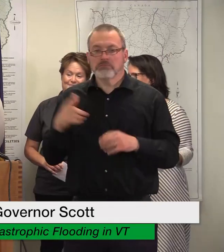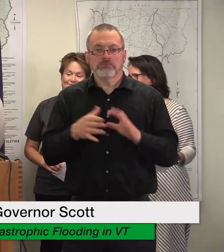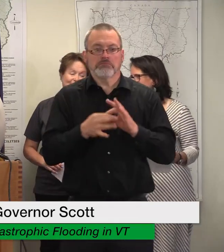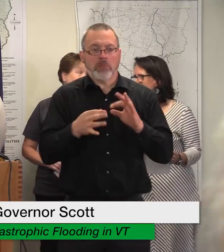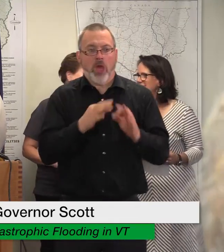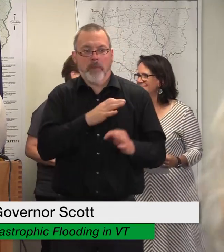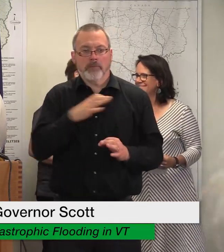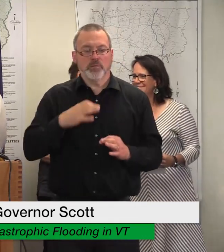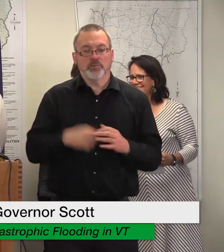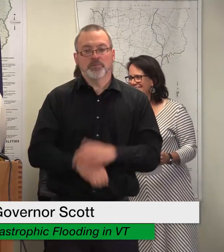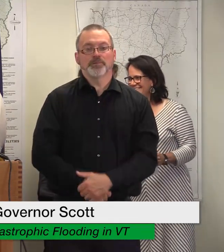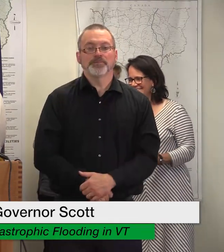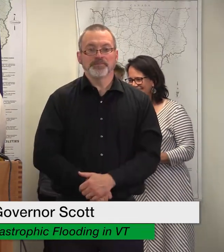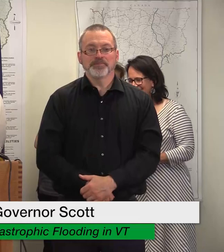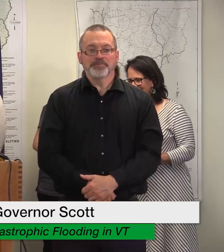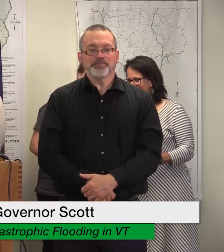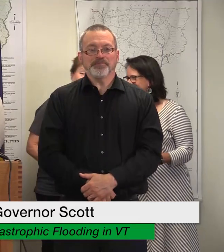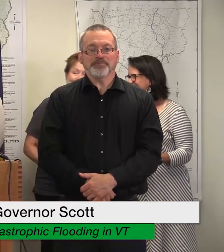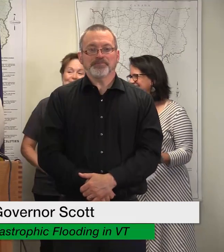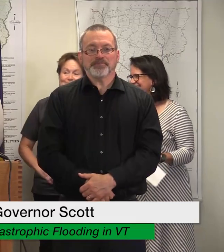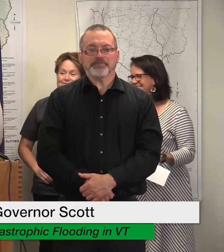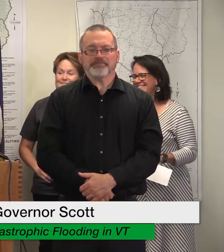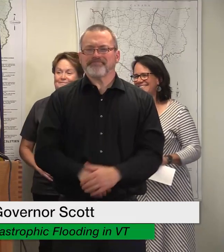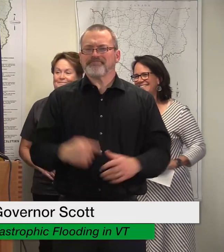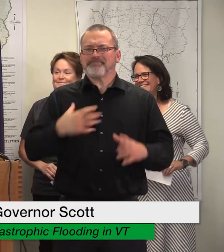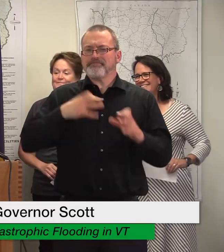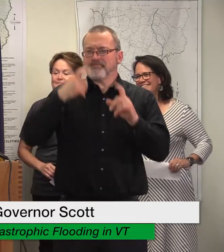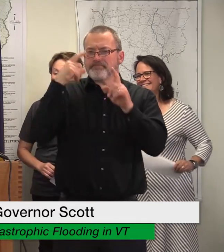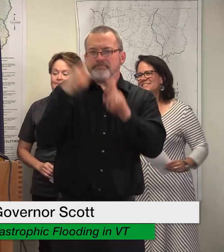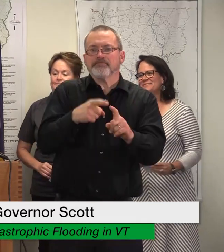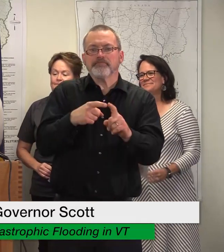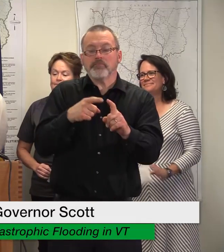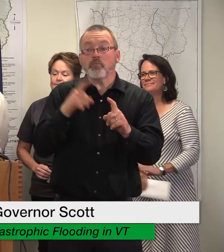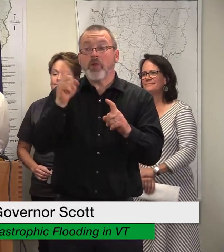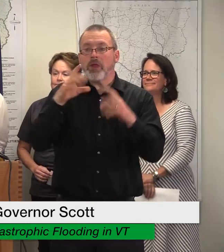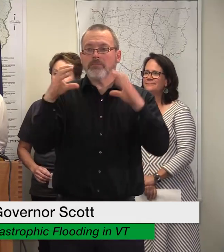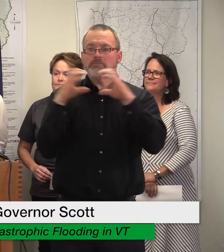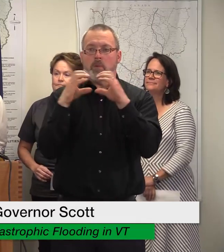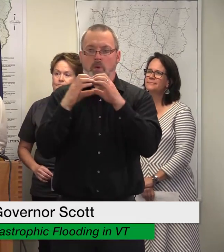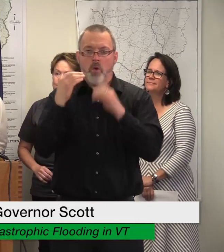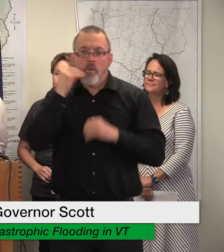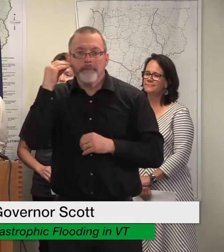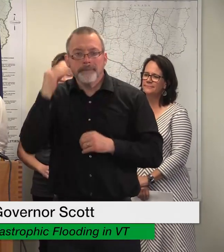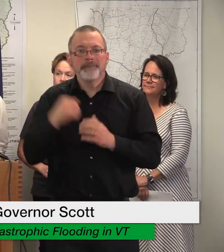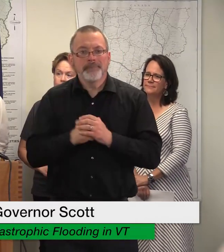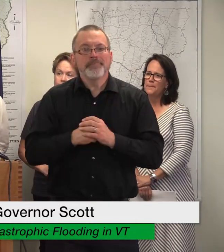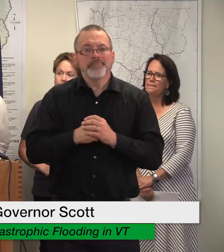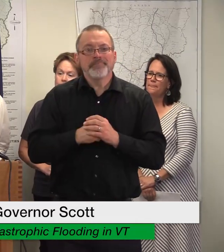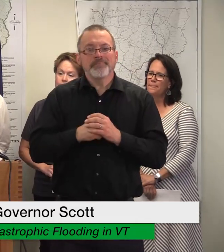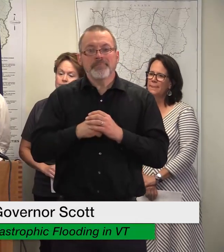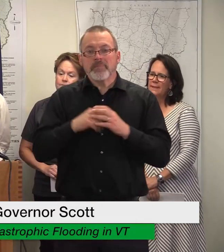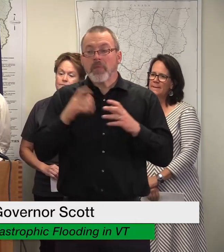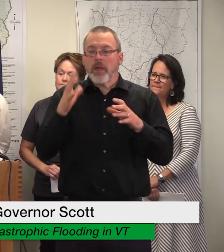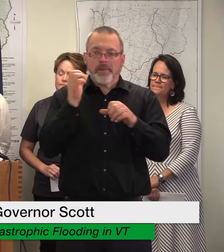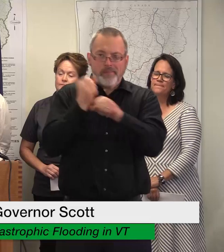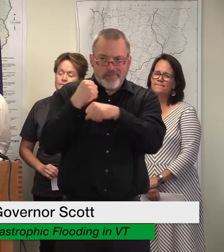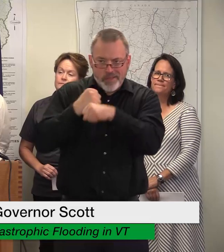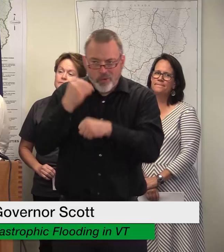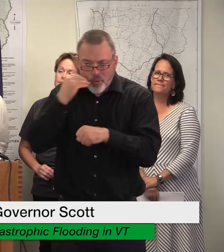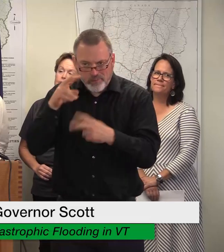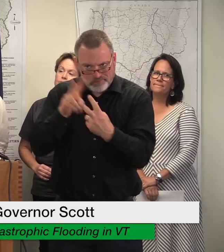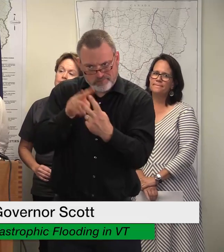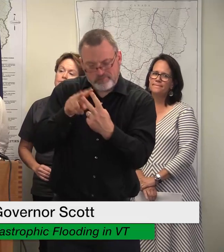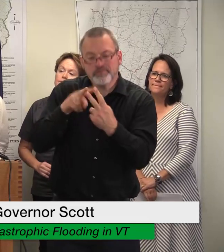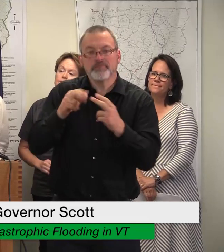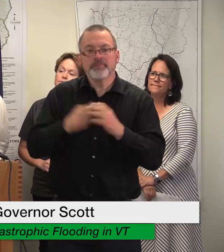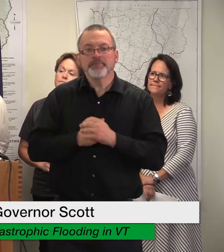Thank you. I wanted to share some information about mobile home parks, otherwise known as manufactured home communities. As some of them have